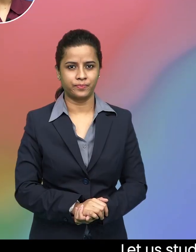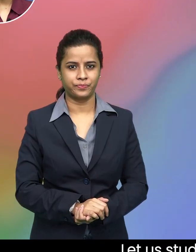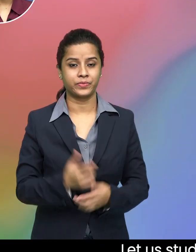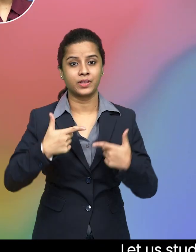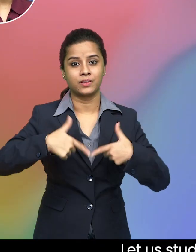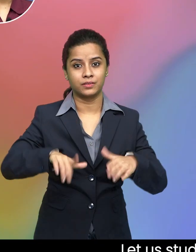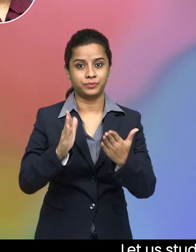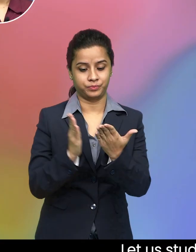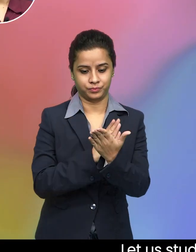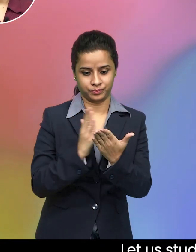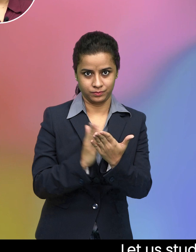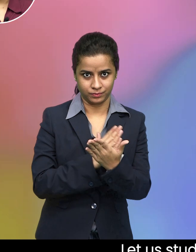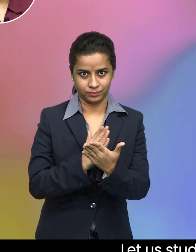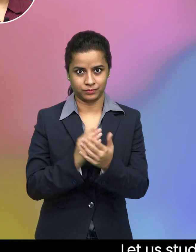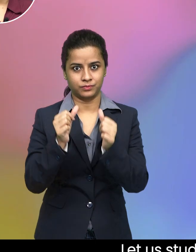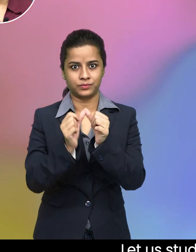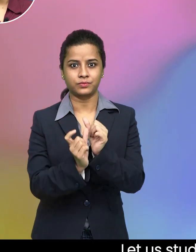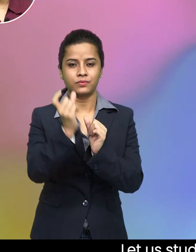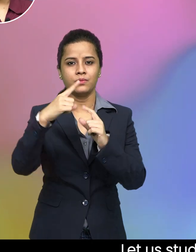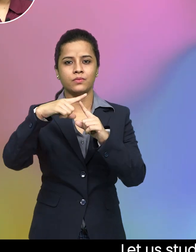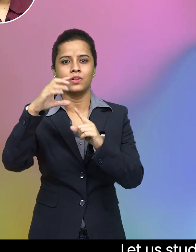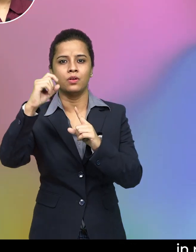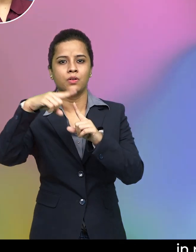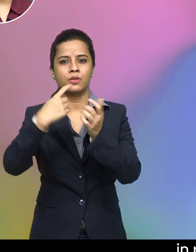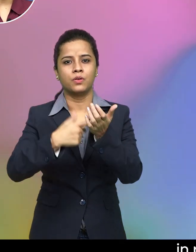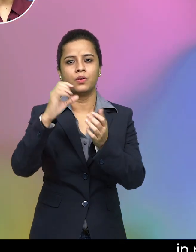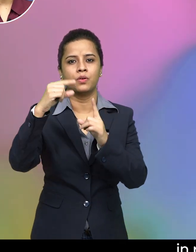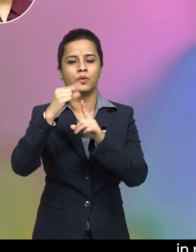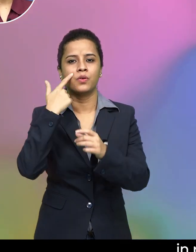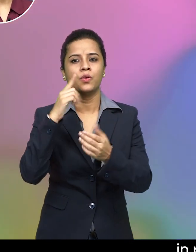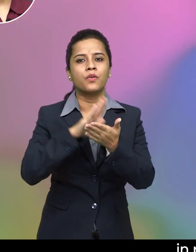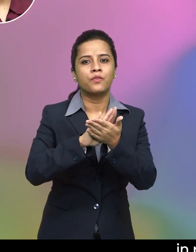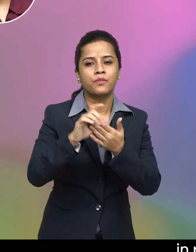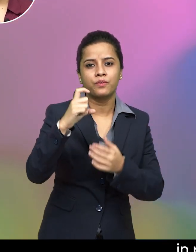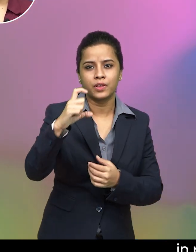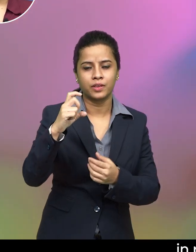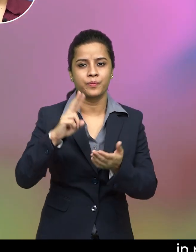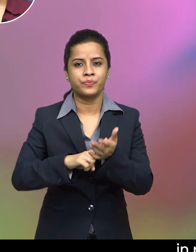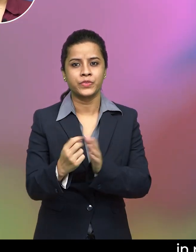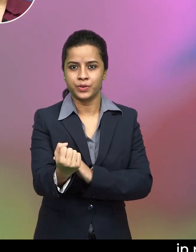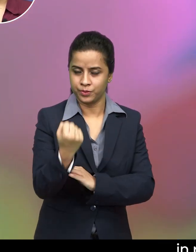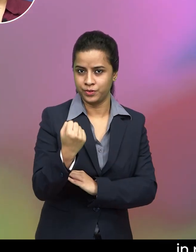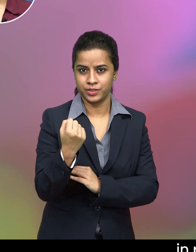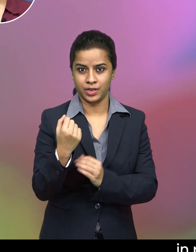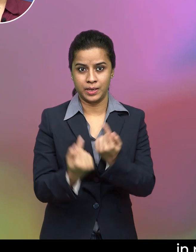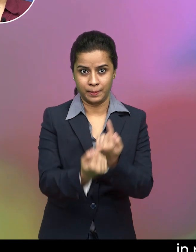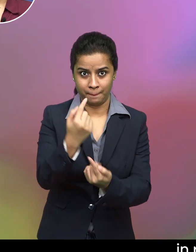Let us study autotrophic nutrition in plants in detail.